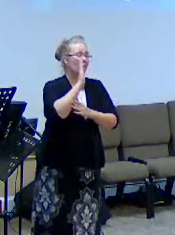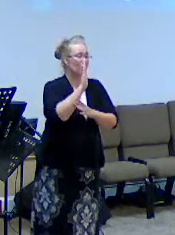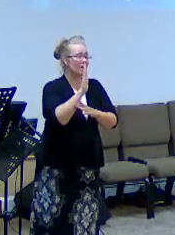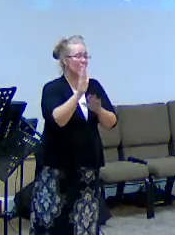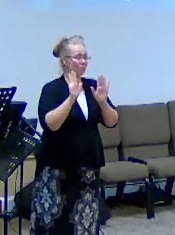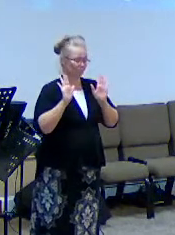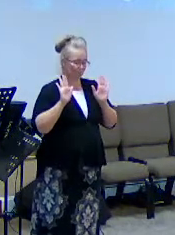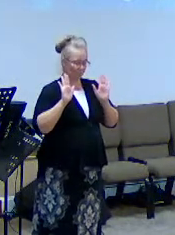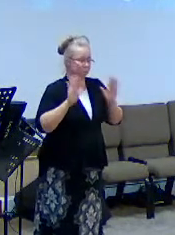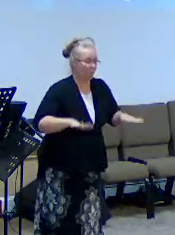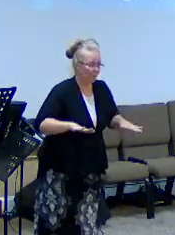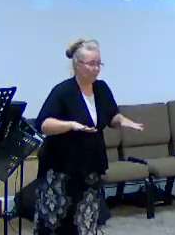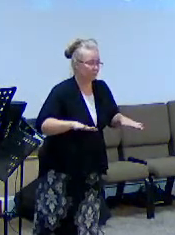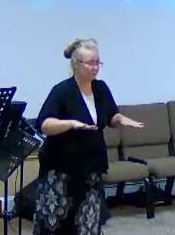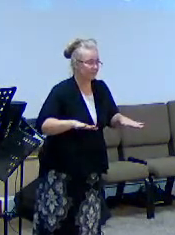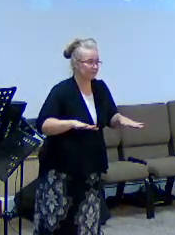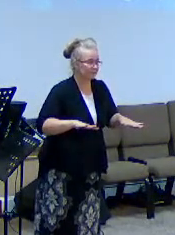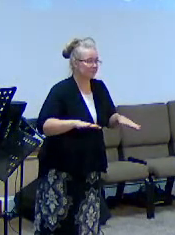walls.